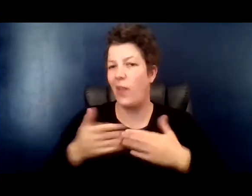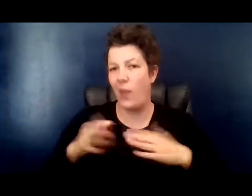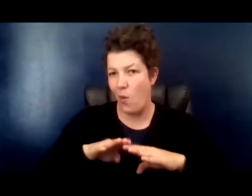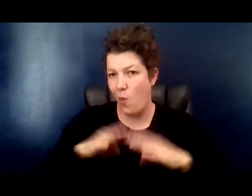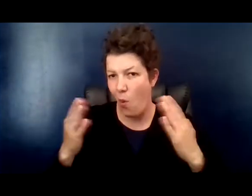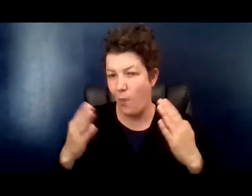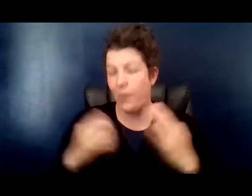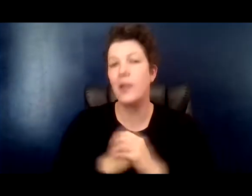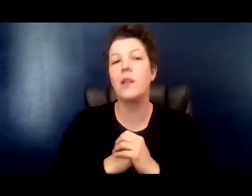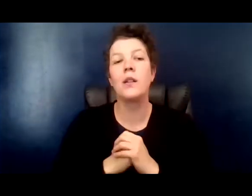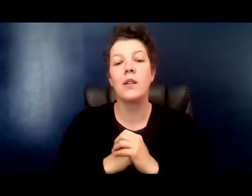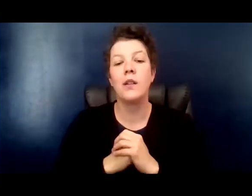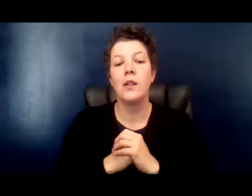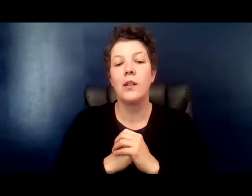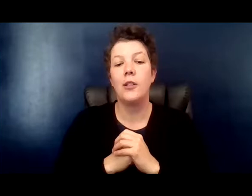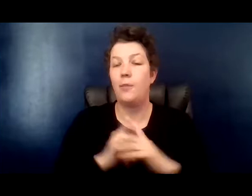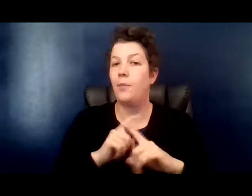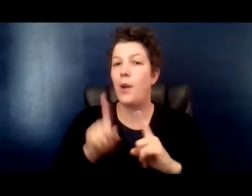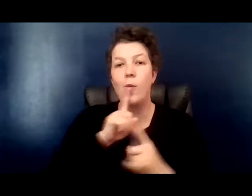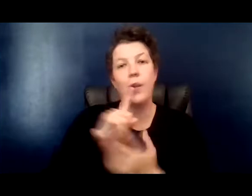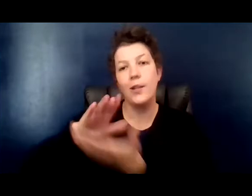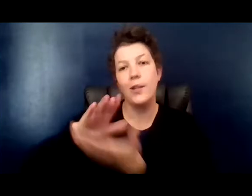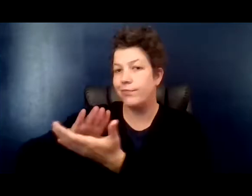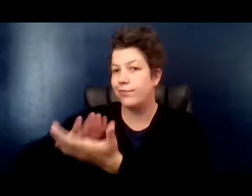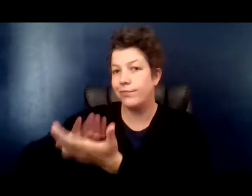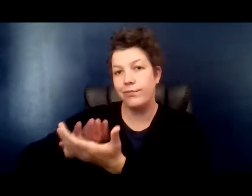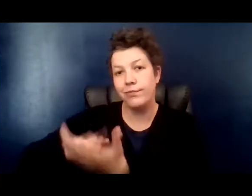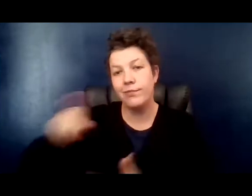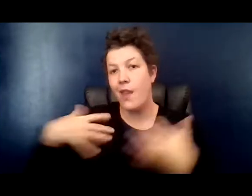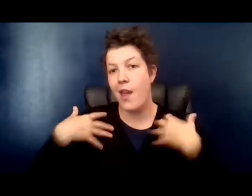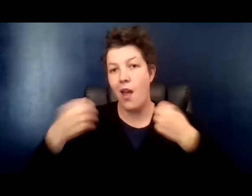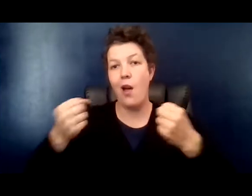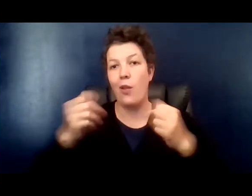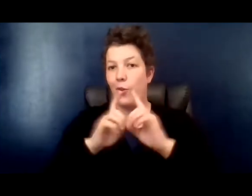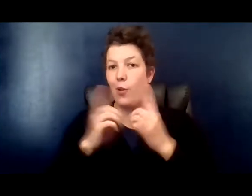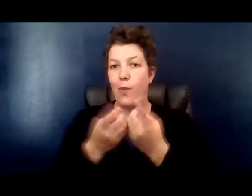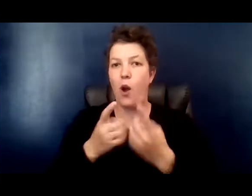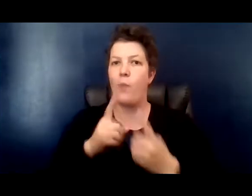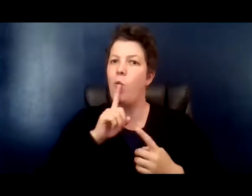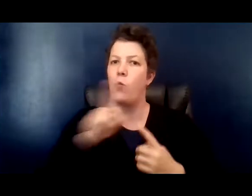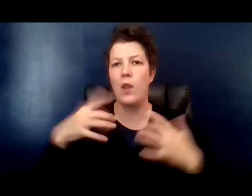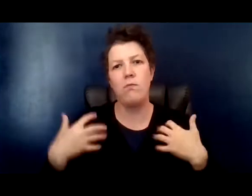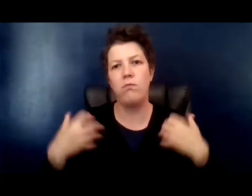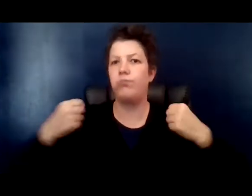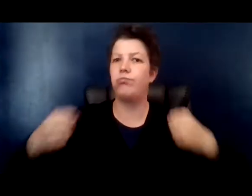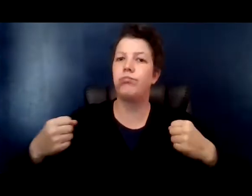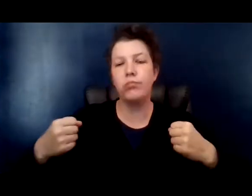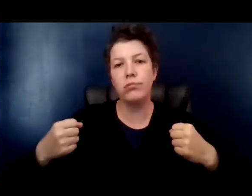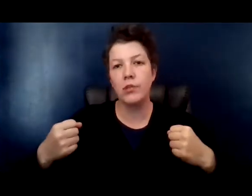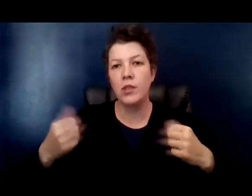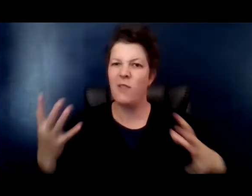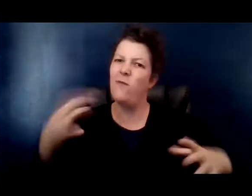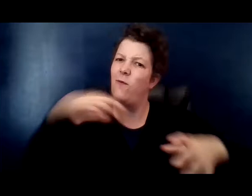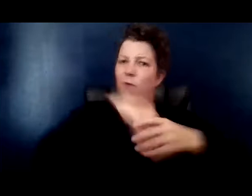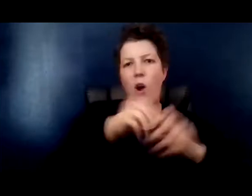to how well our health department has performed under some really unusual circumstances with the COVID